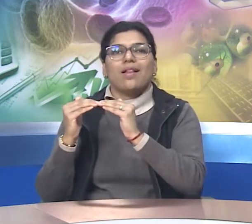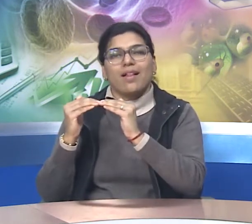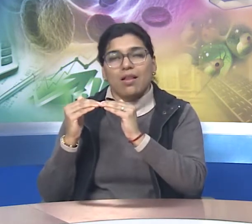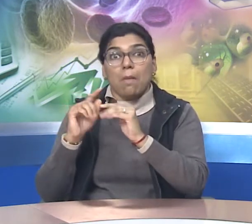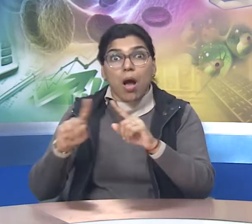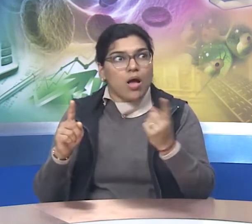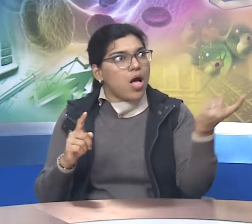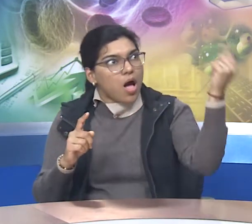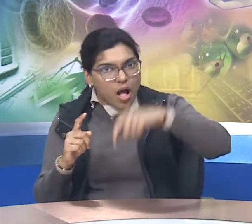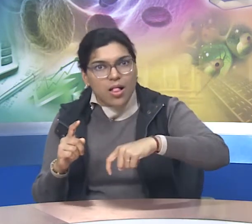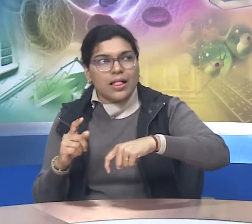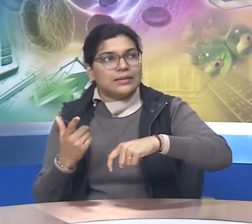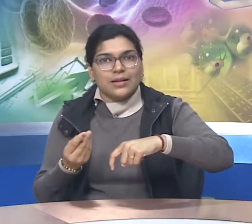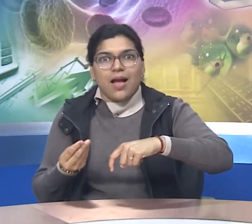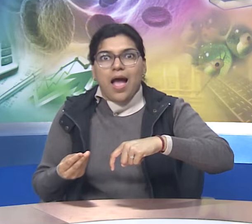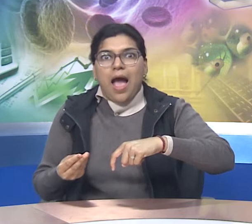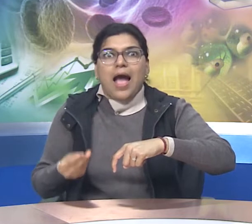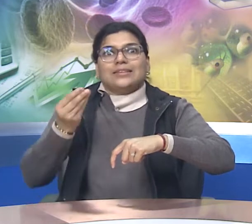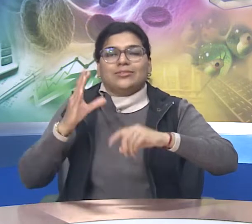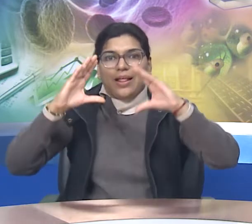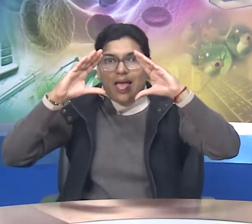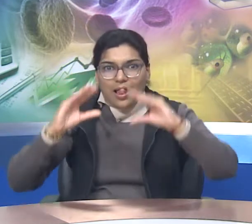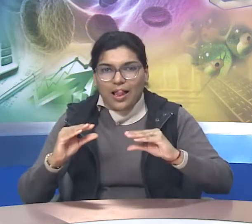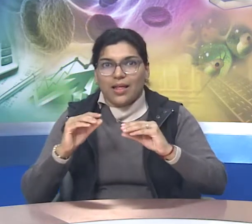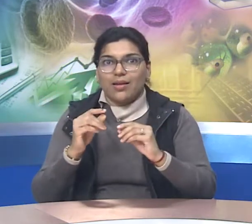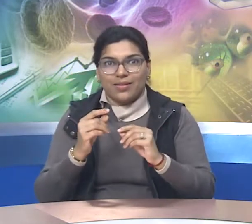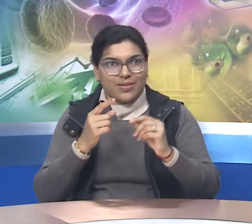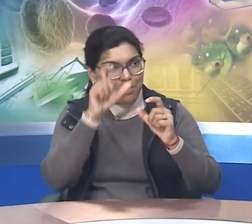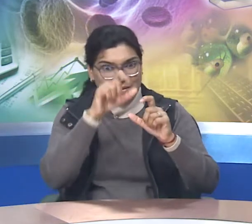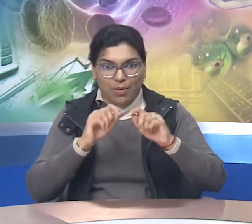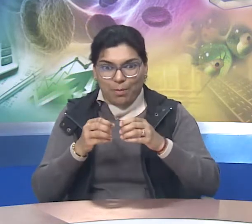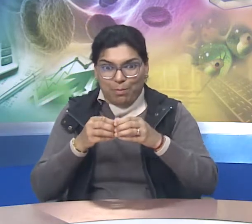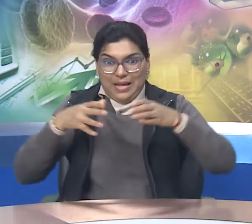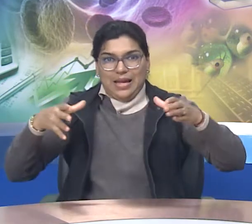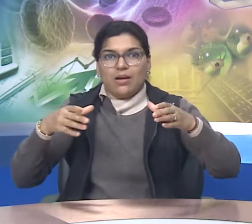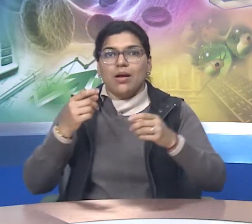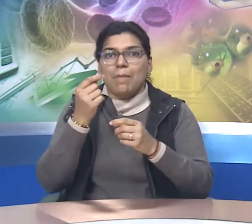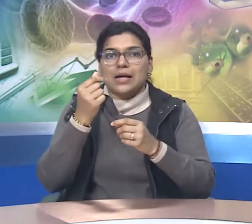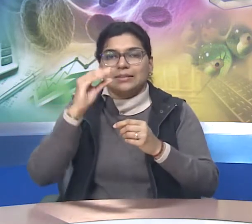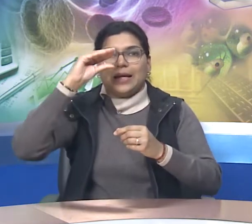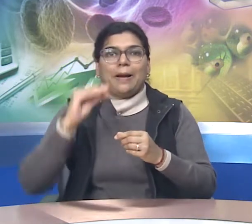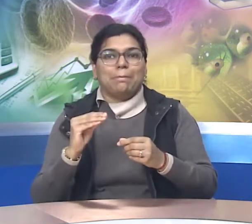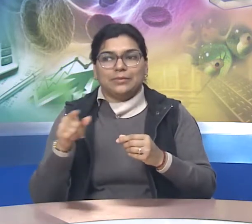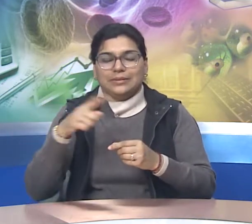other persons were not comfortable by joining you because of earning